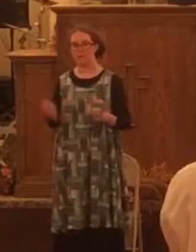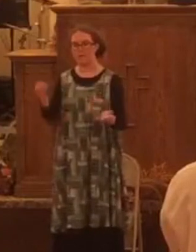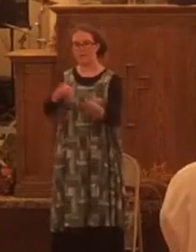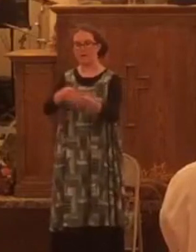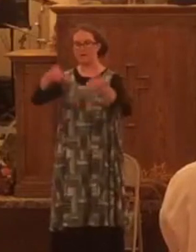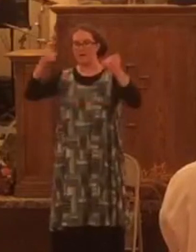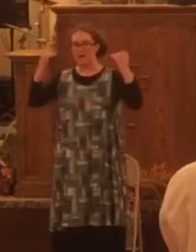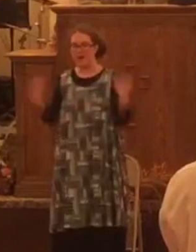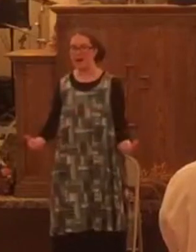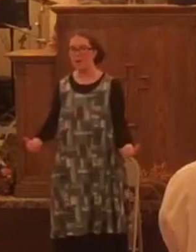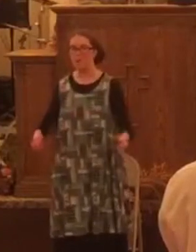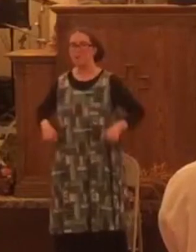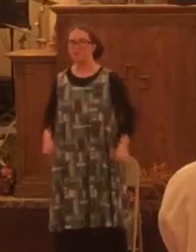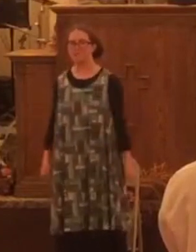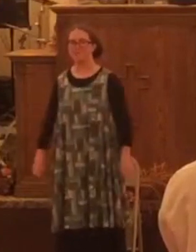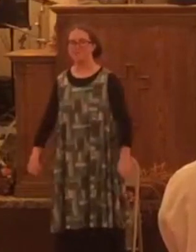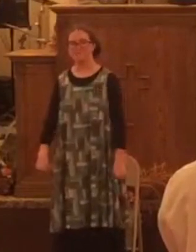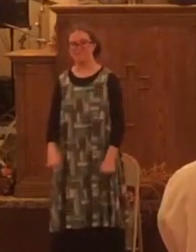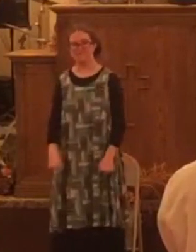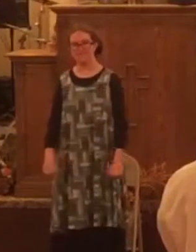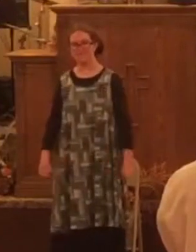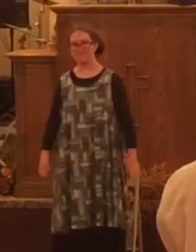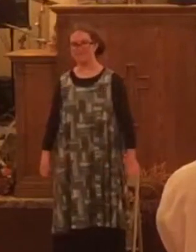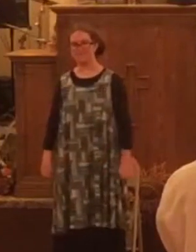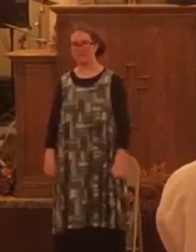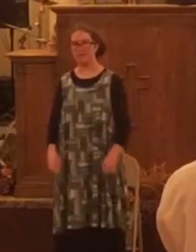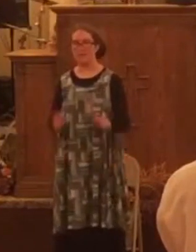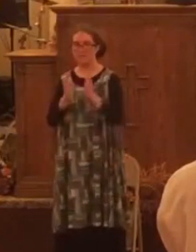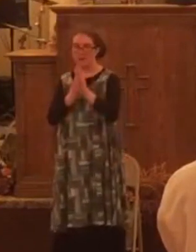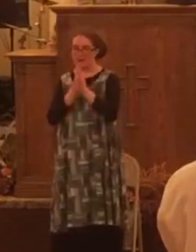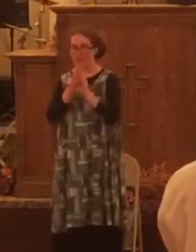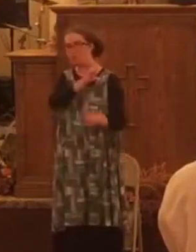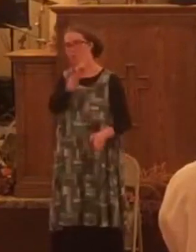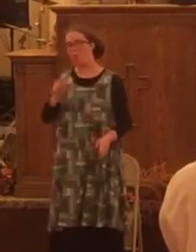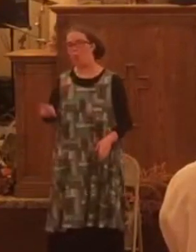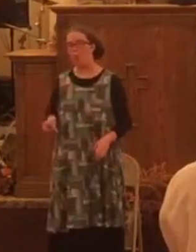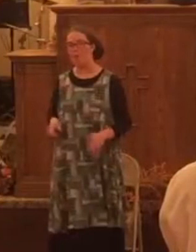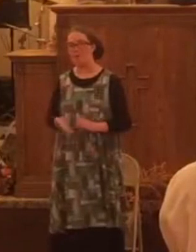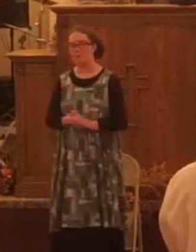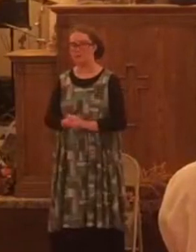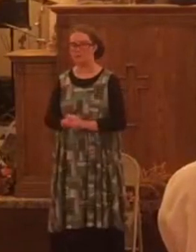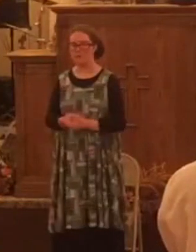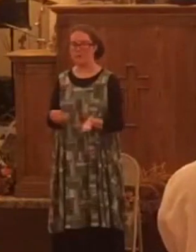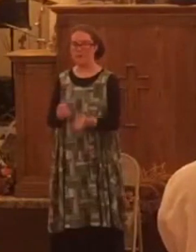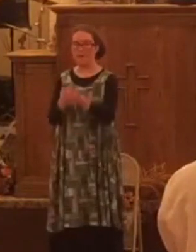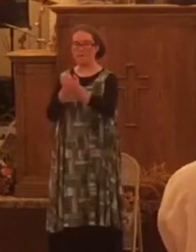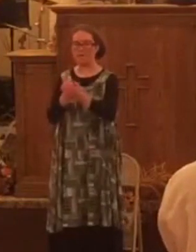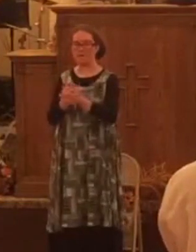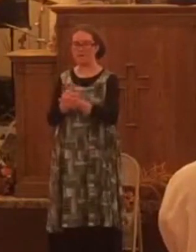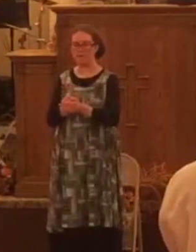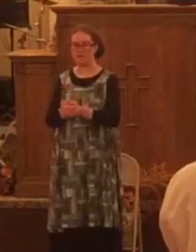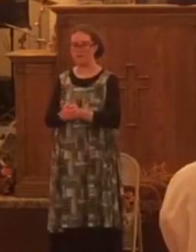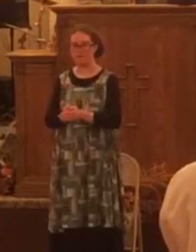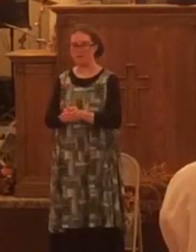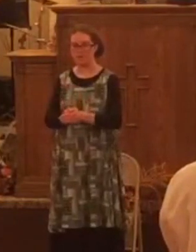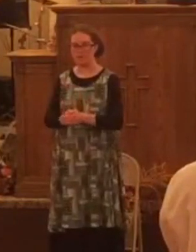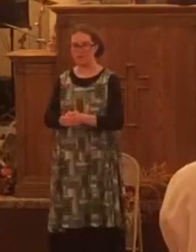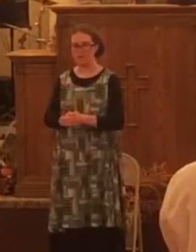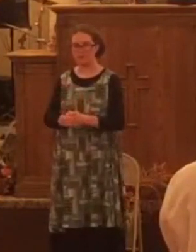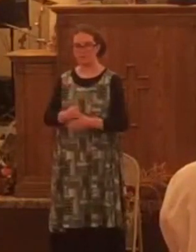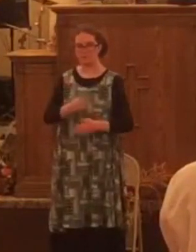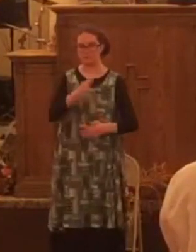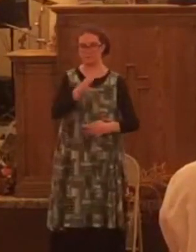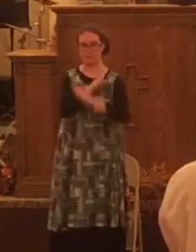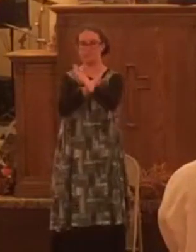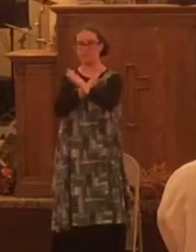now. Amen. So just pray that the Lord will help them to dodge the deer and the hogs